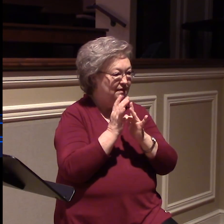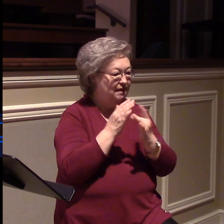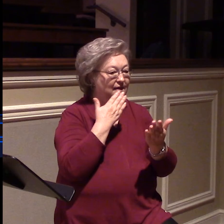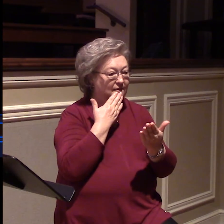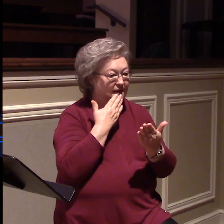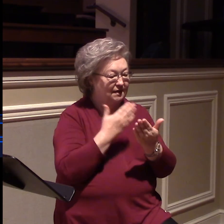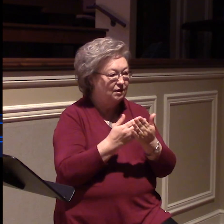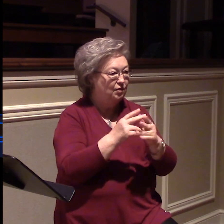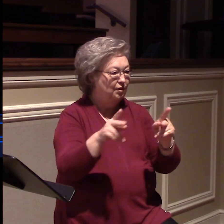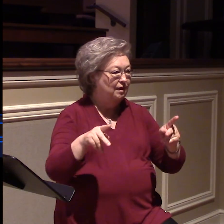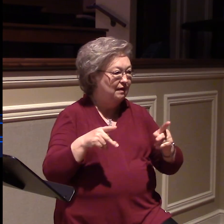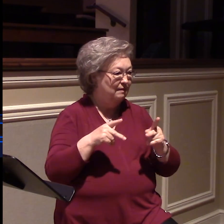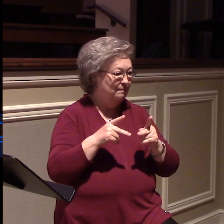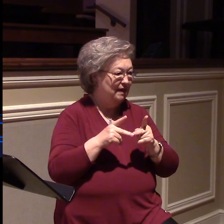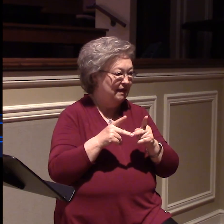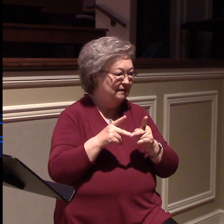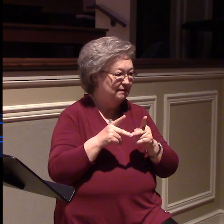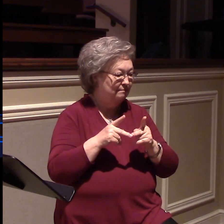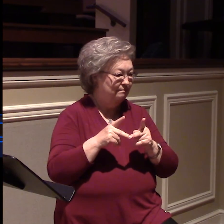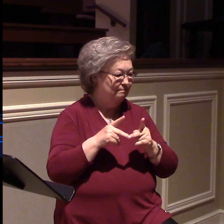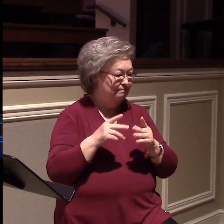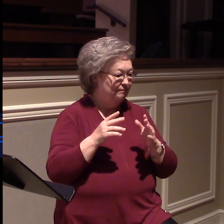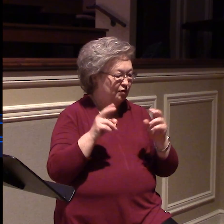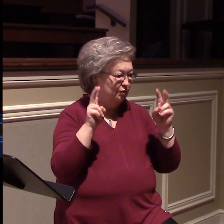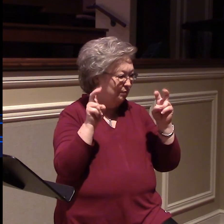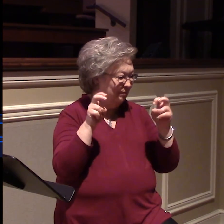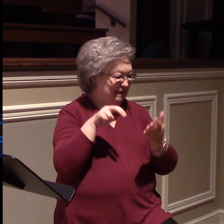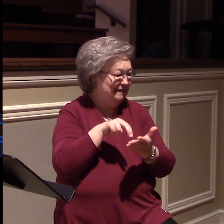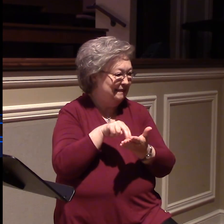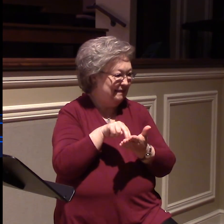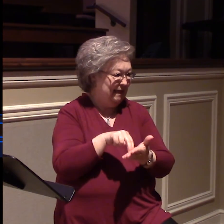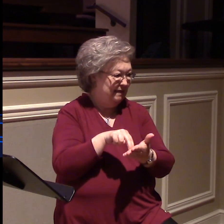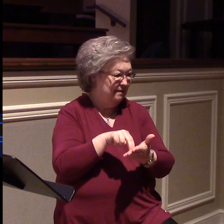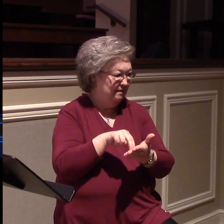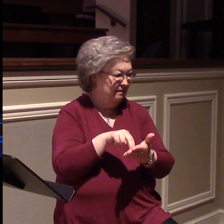It should characterize our lives together, and it should characterize the men who serve the church.